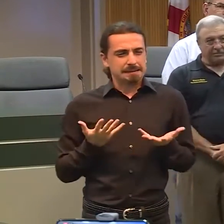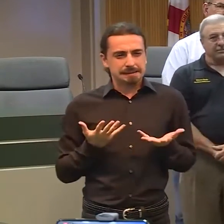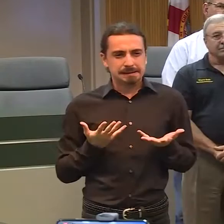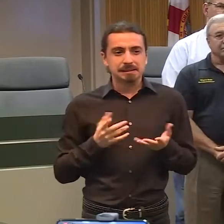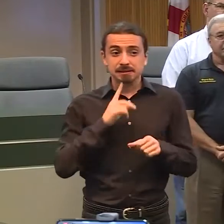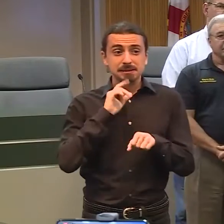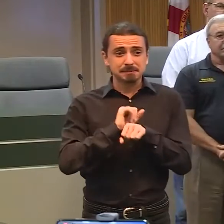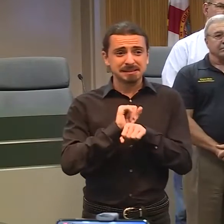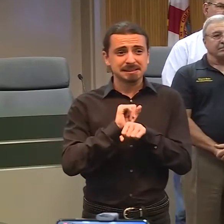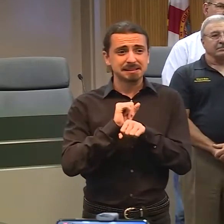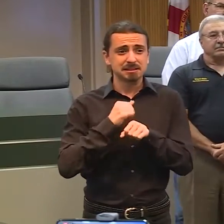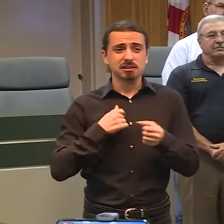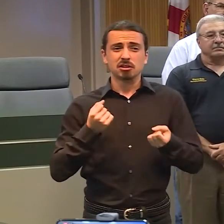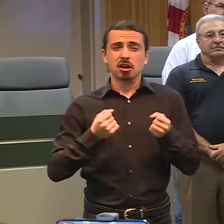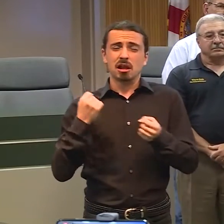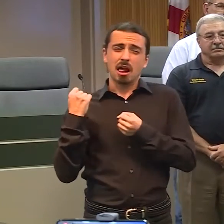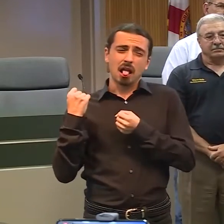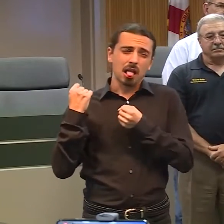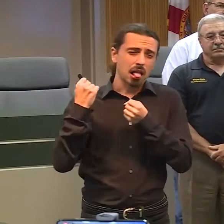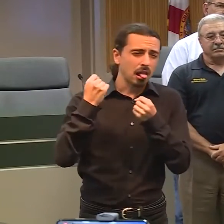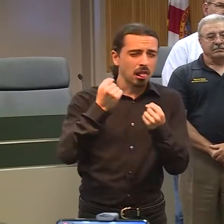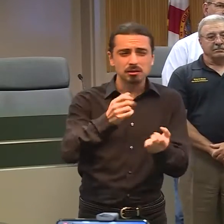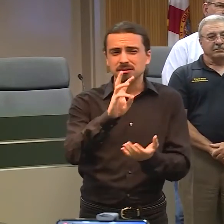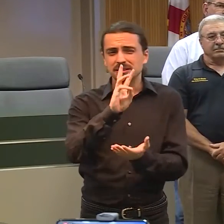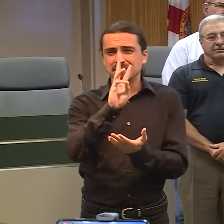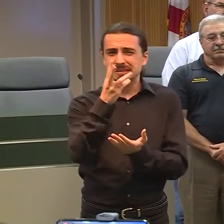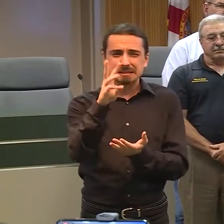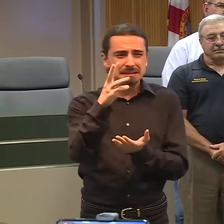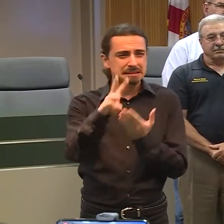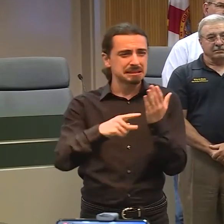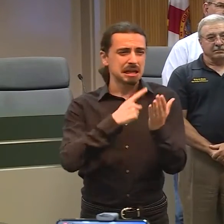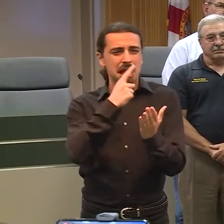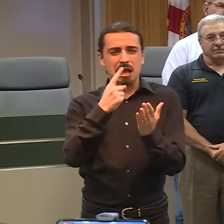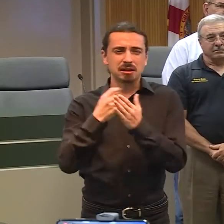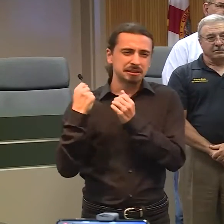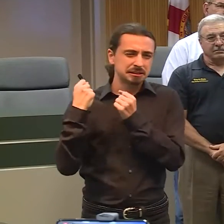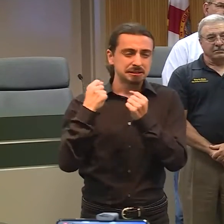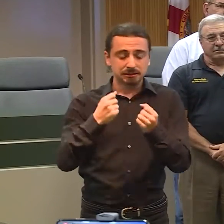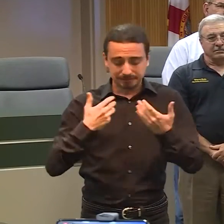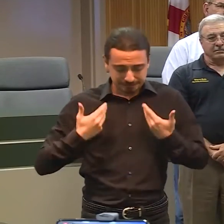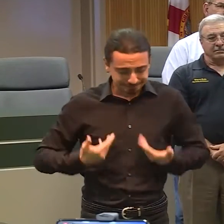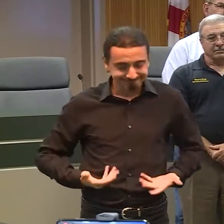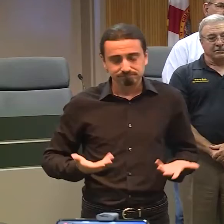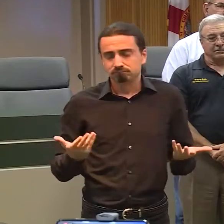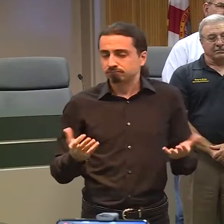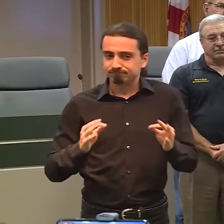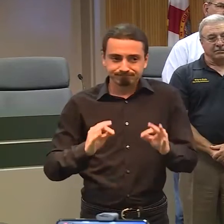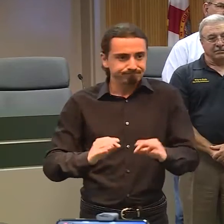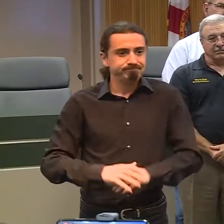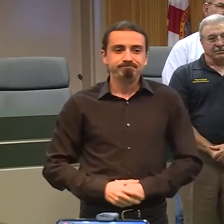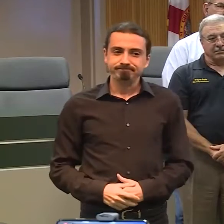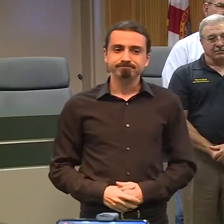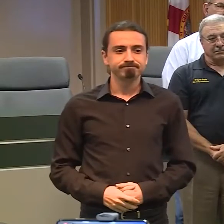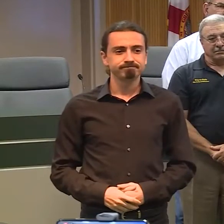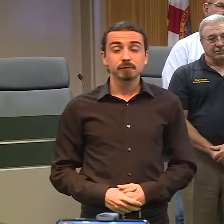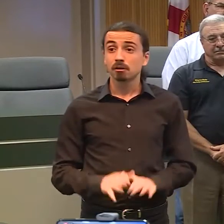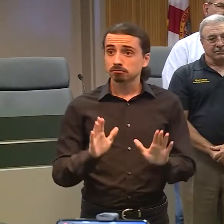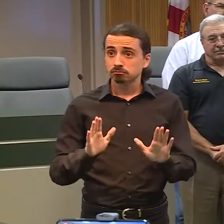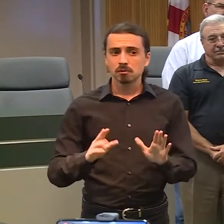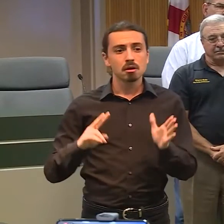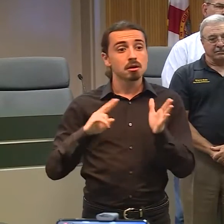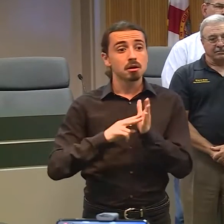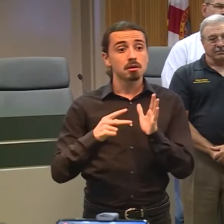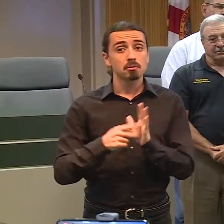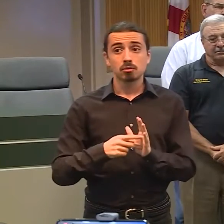car after a 16-hour ride, I'm here, and this is about as good as it gets for today. But the purpose for me to bring that up is on the way